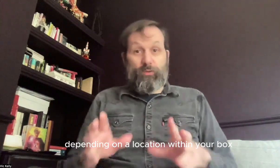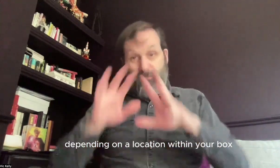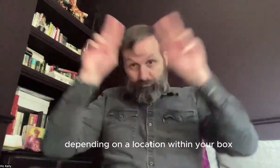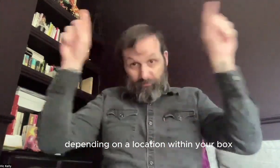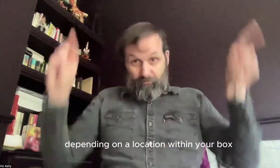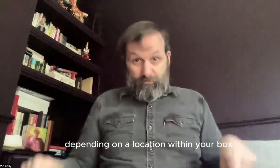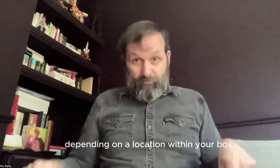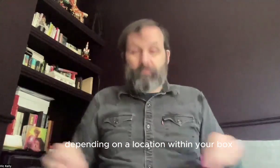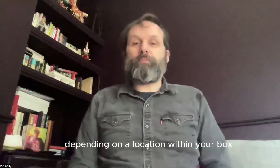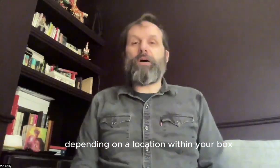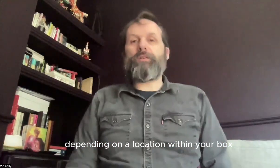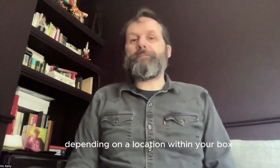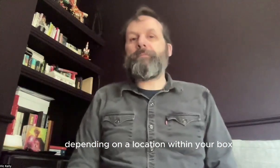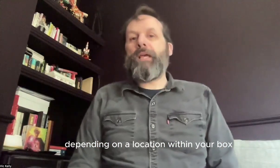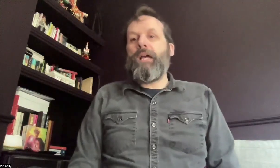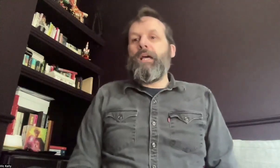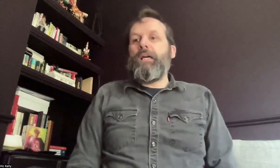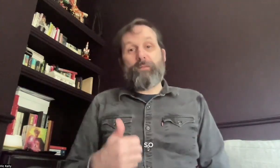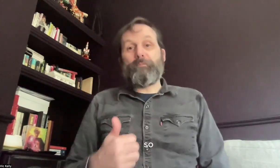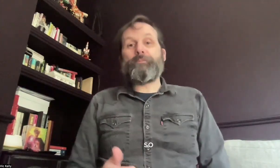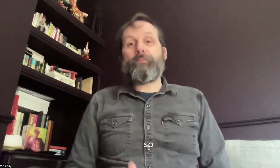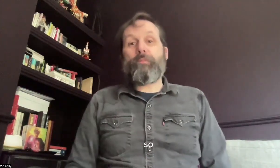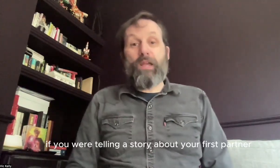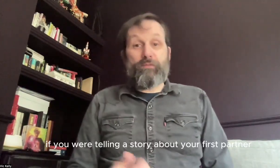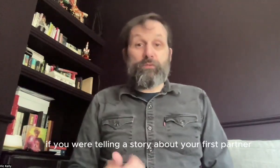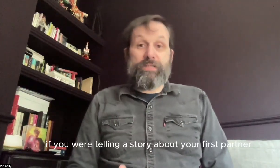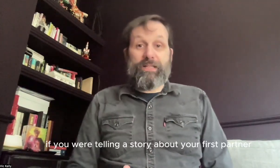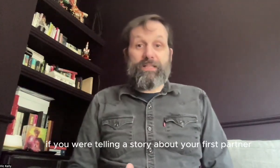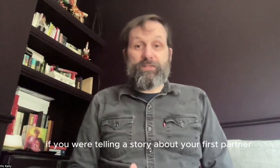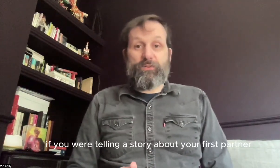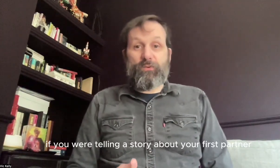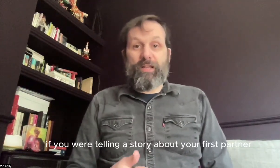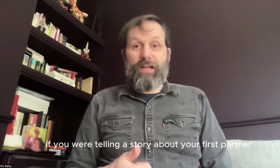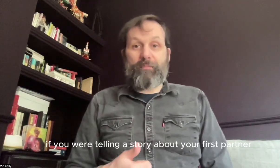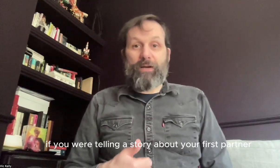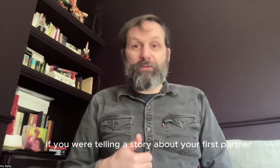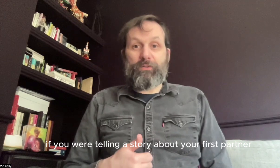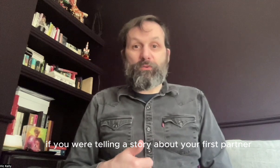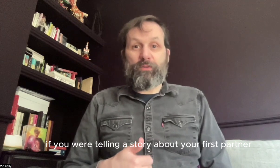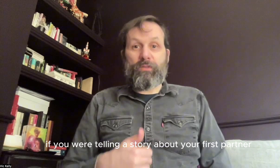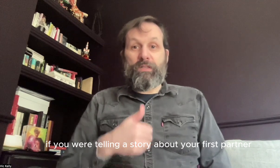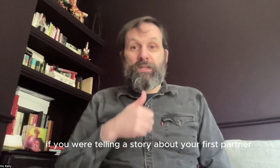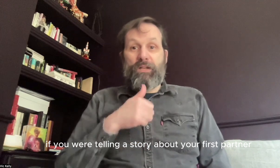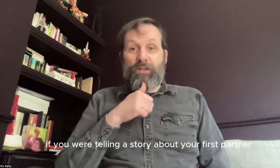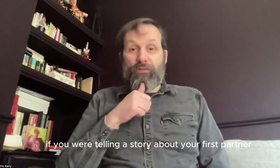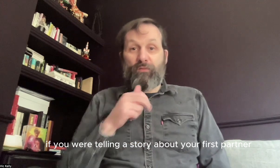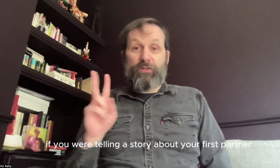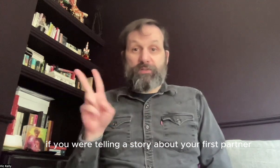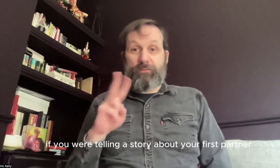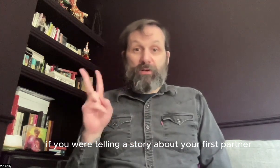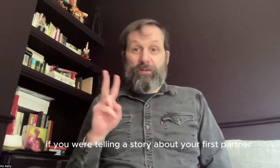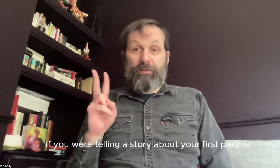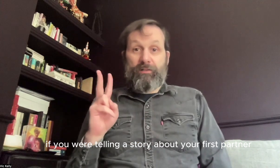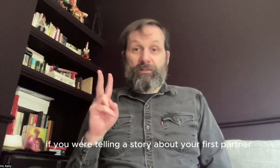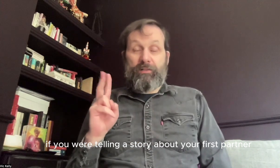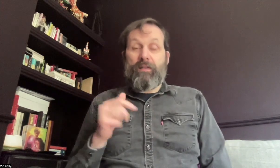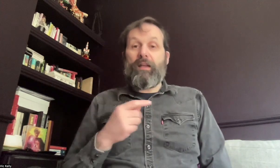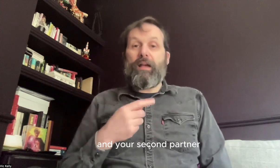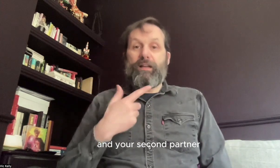your box. So, if you were telling a story about your first partner and